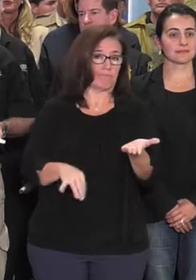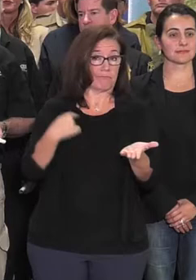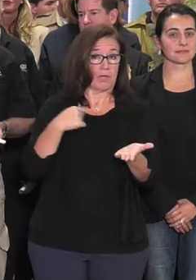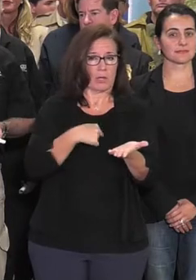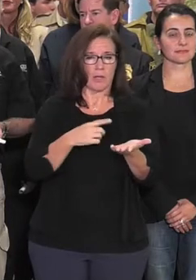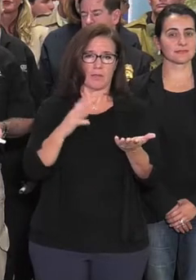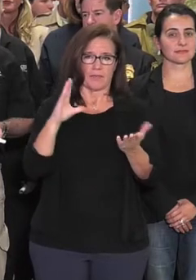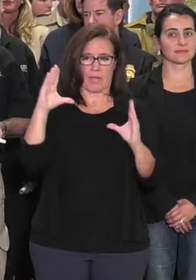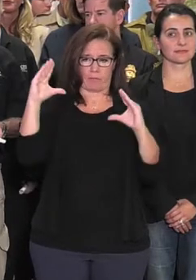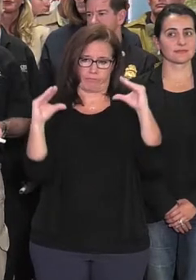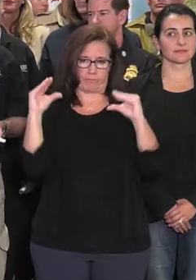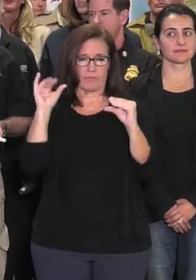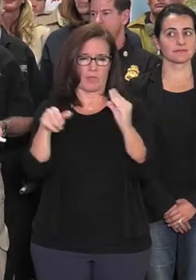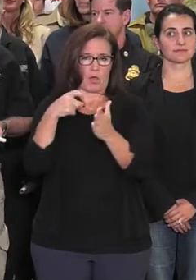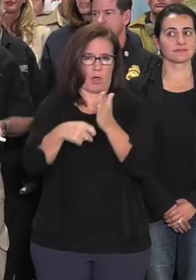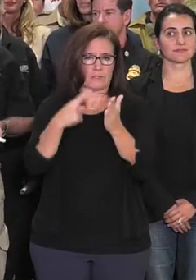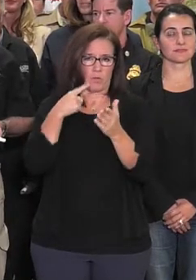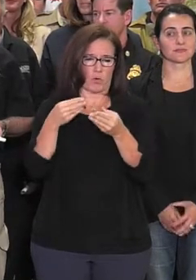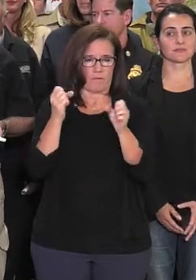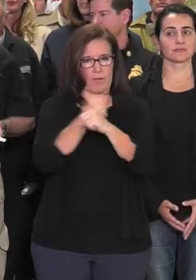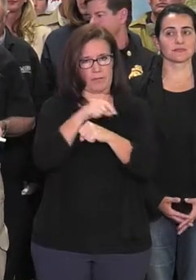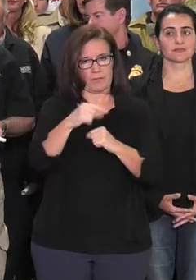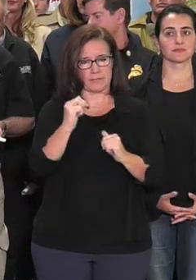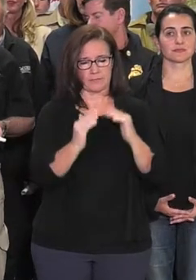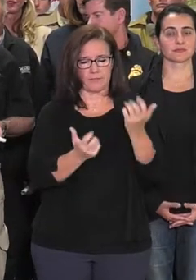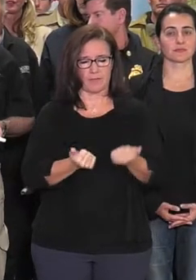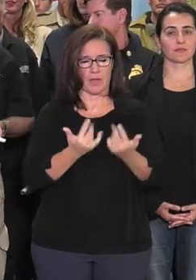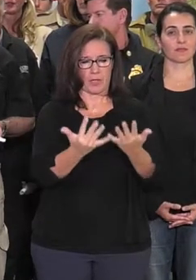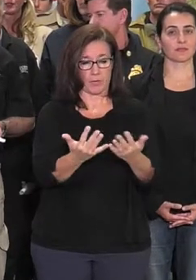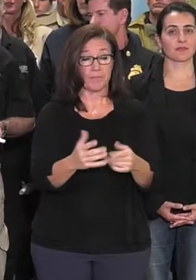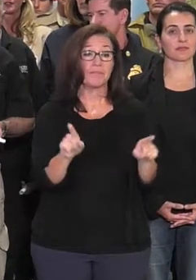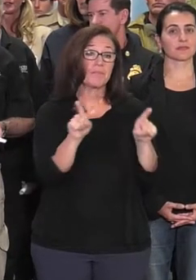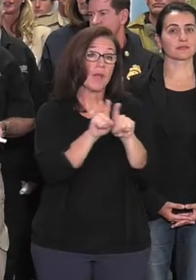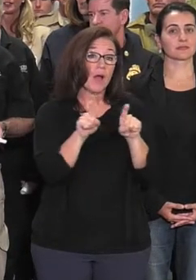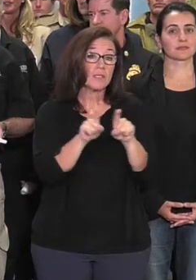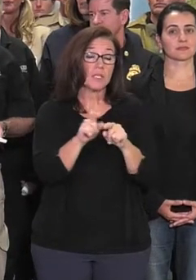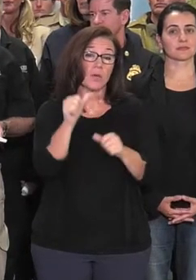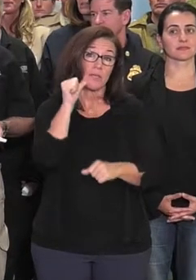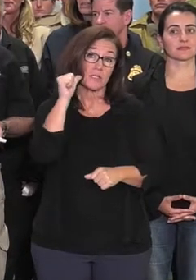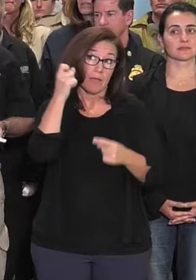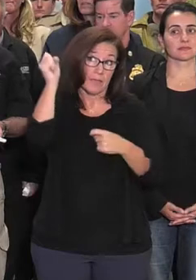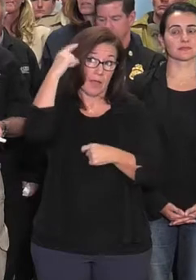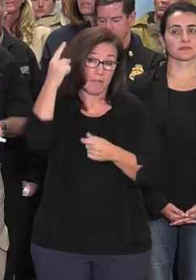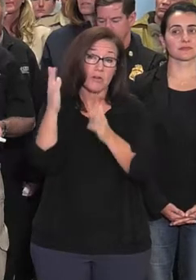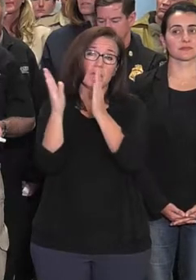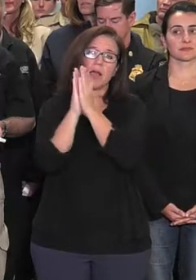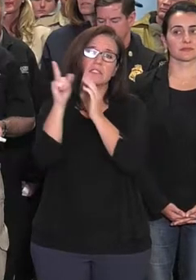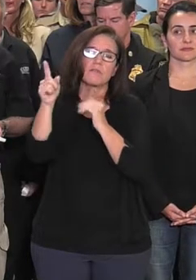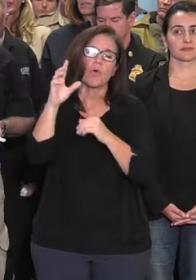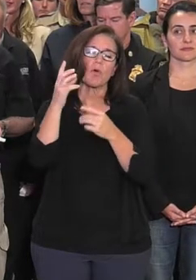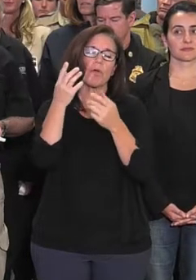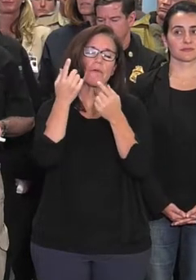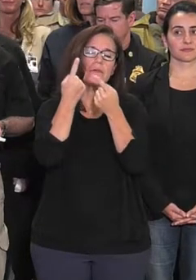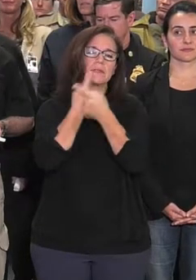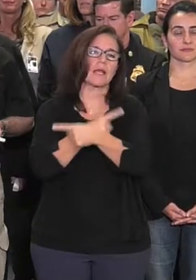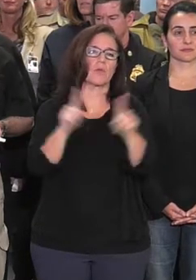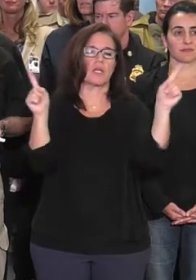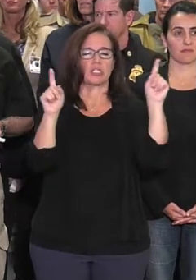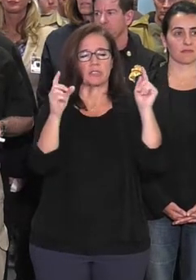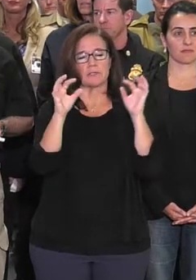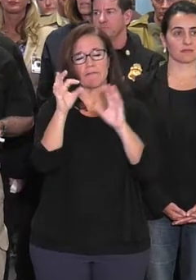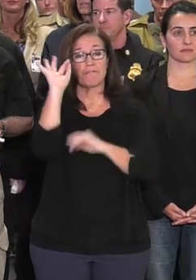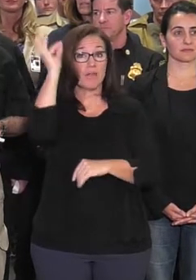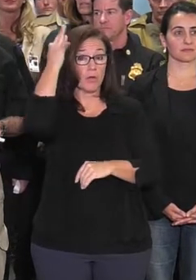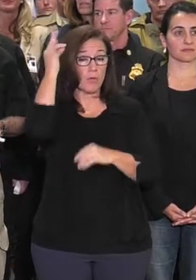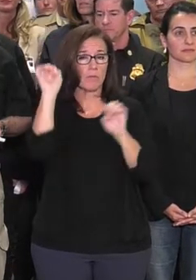request of the president what's called the Federal Emergency Declaration. That's a declaration that provides